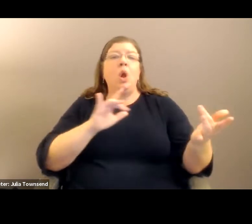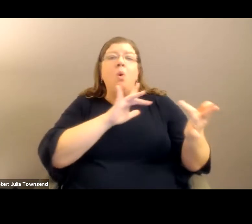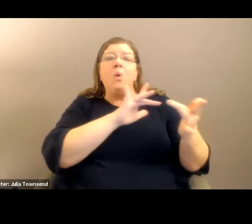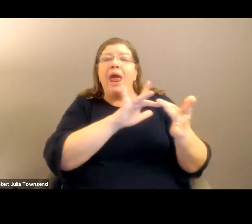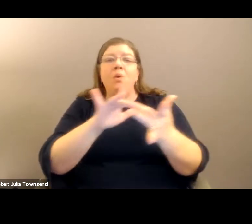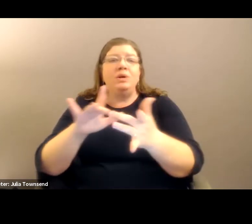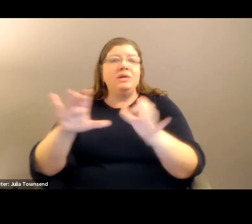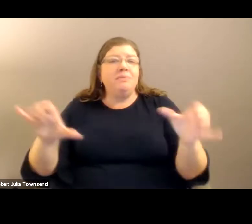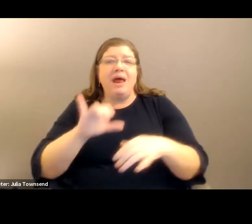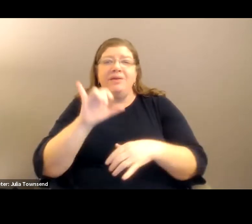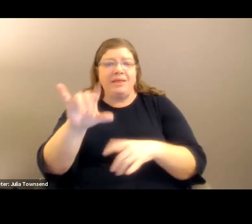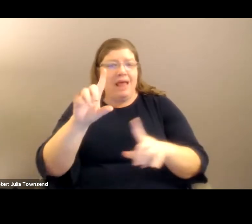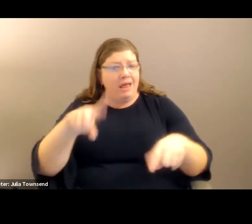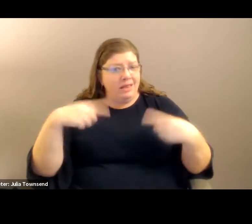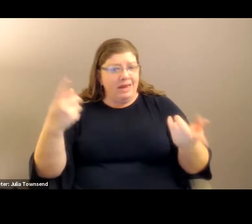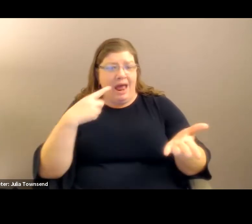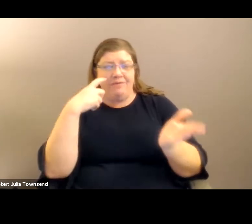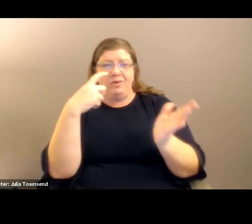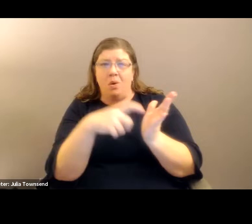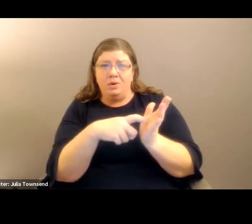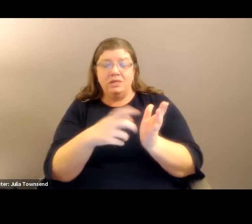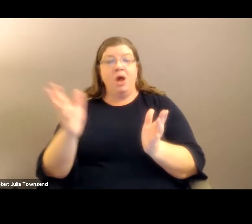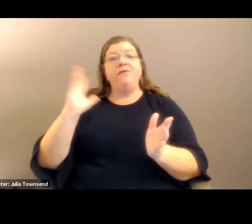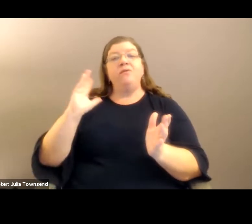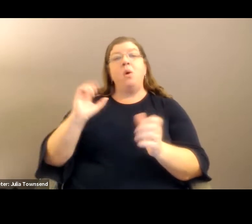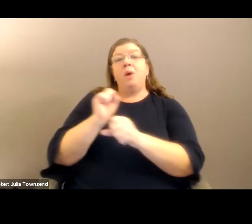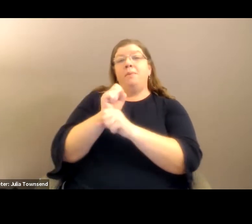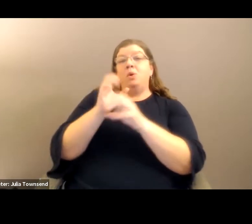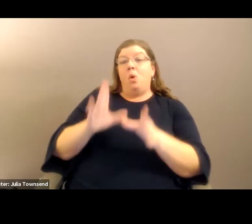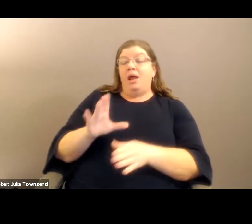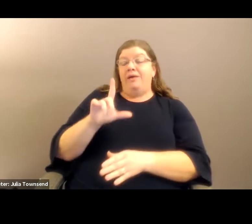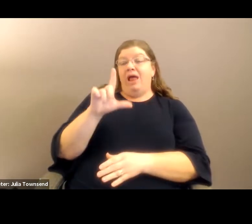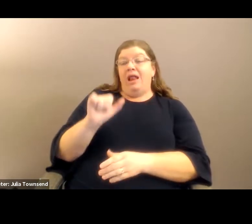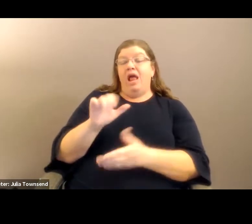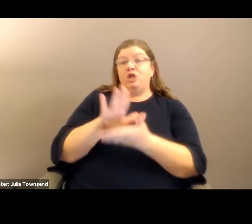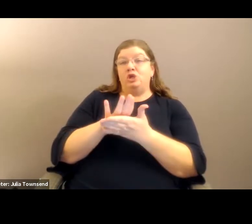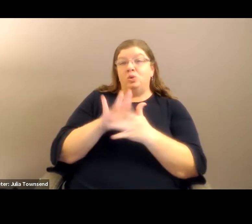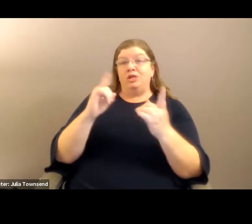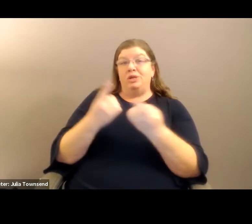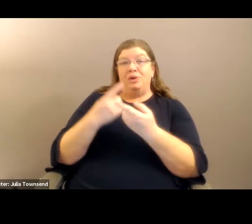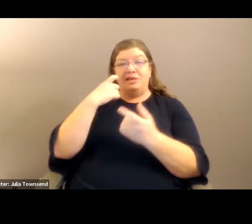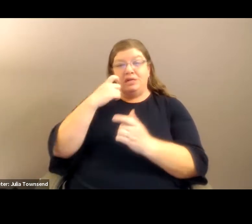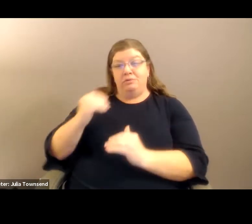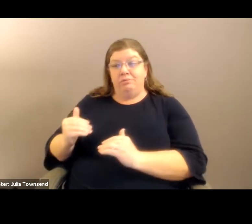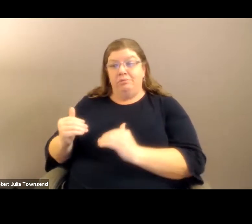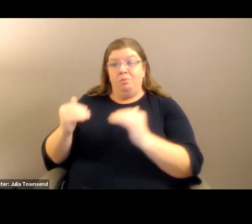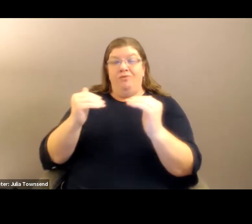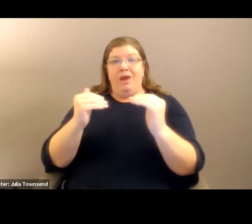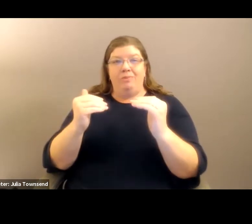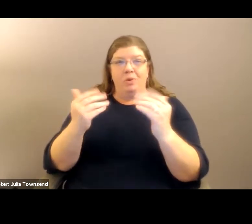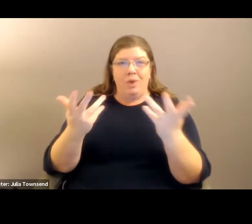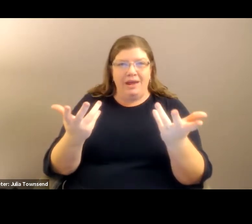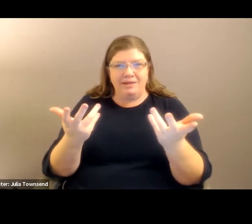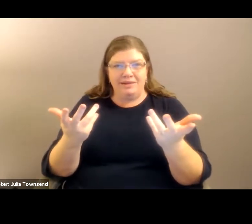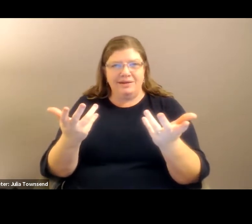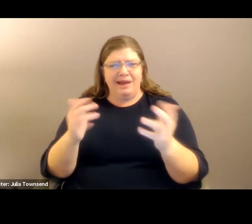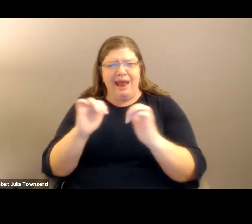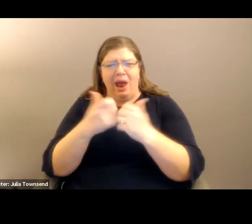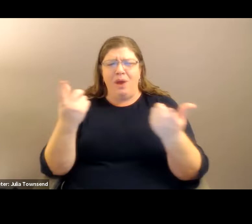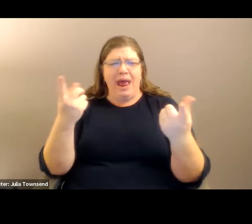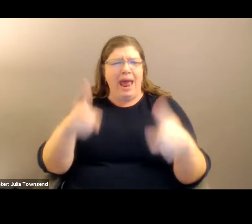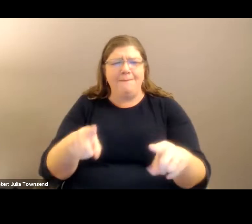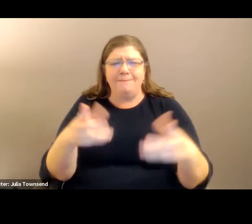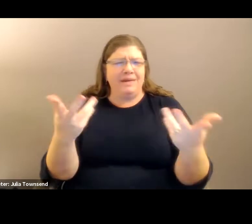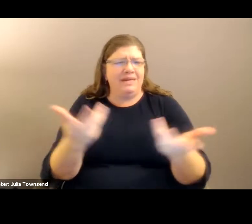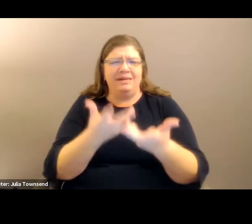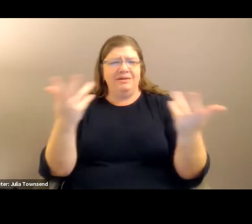I've seen. A former employee of the Los Angeles School District just moved up the ranks. And how did this happen?